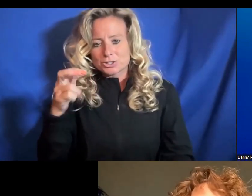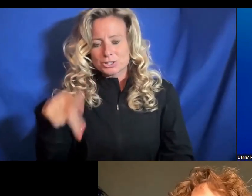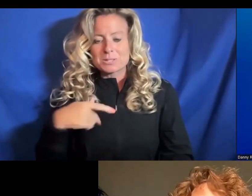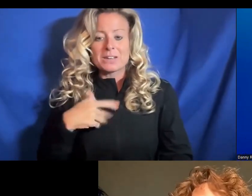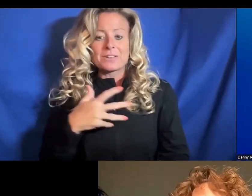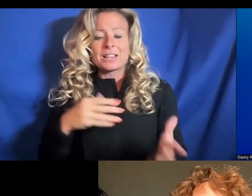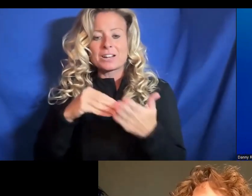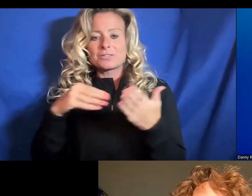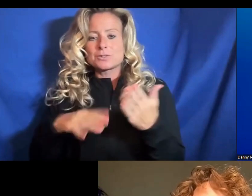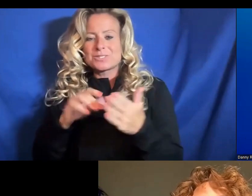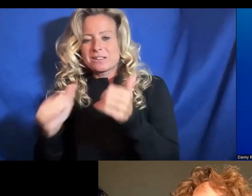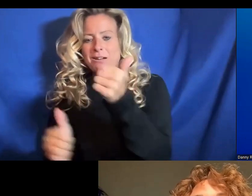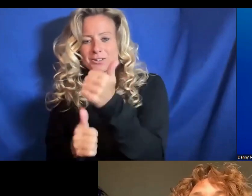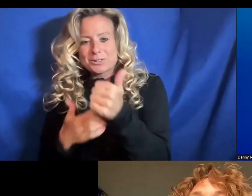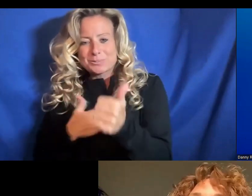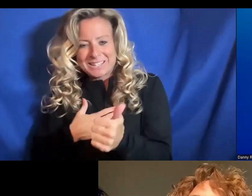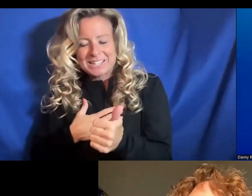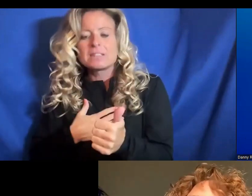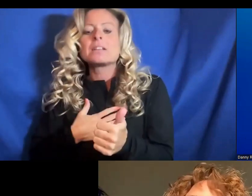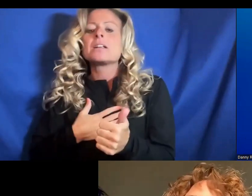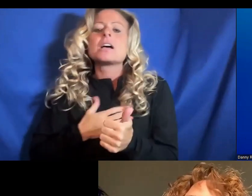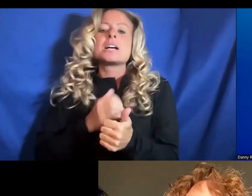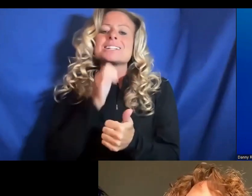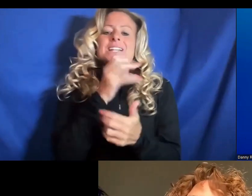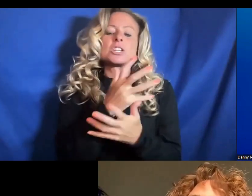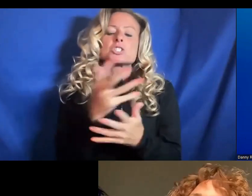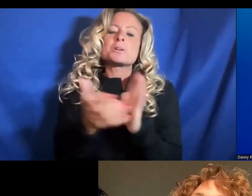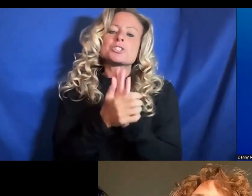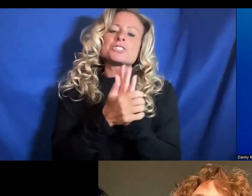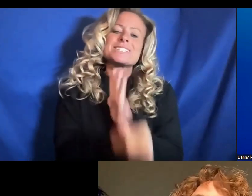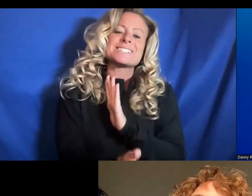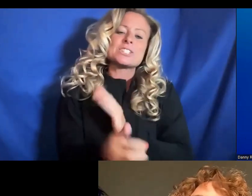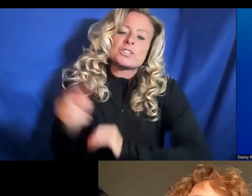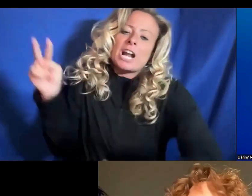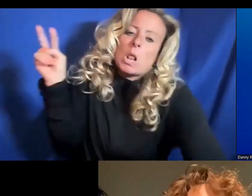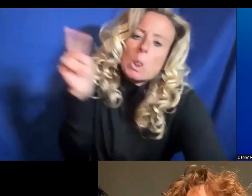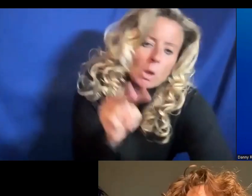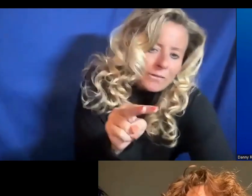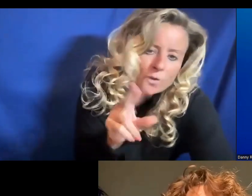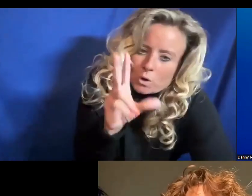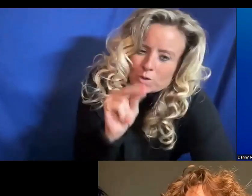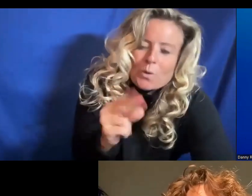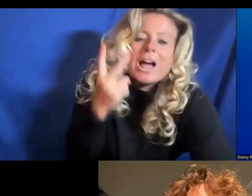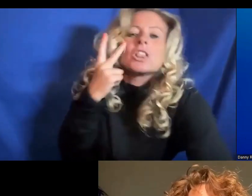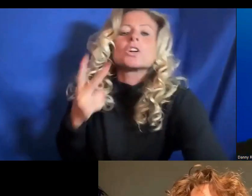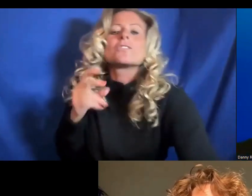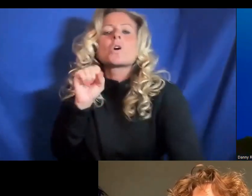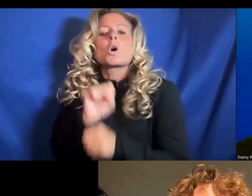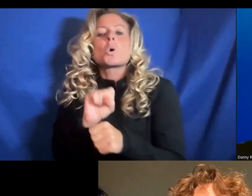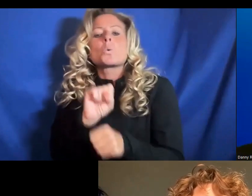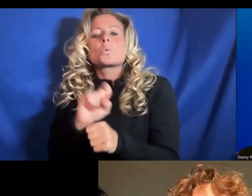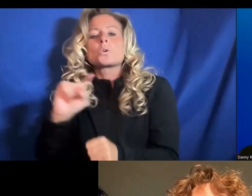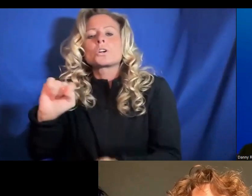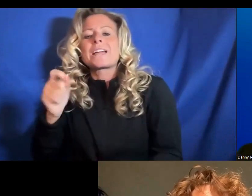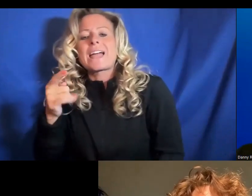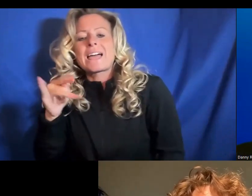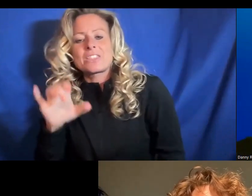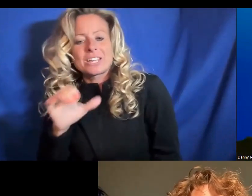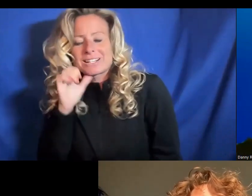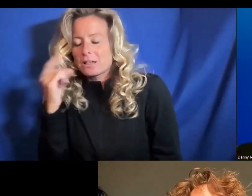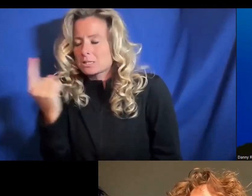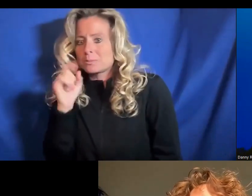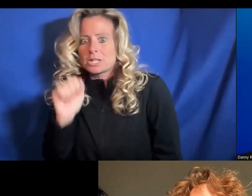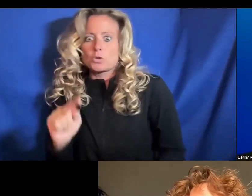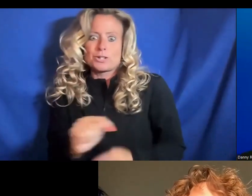me, but it's not so much the skill that I necessarily look for. I look for work ethic. I don't think that that's something that you can